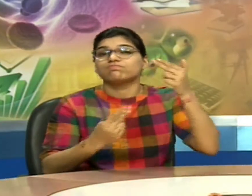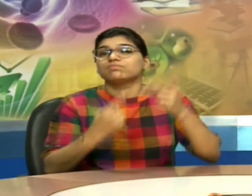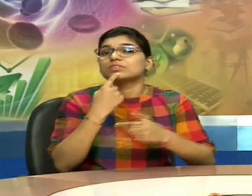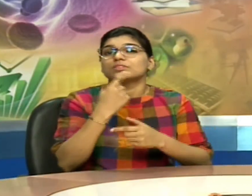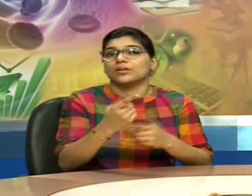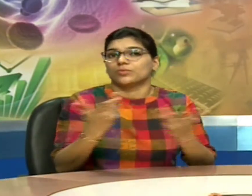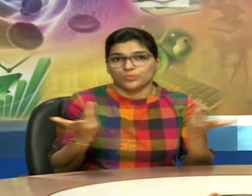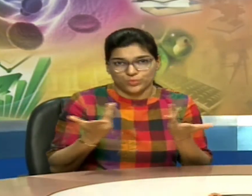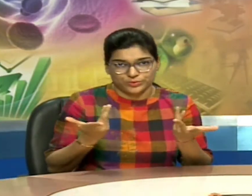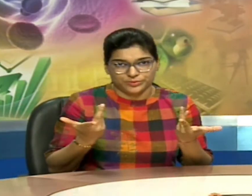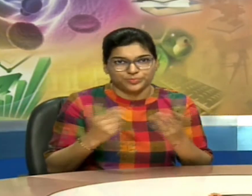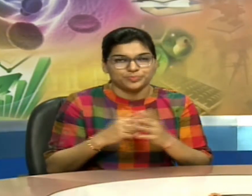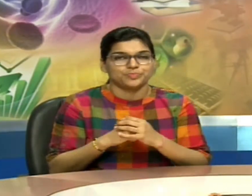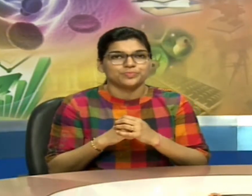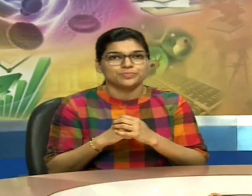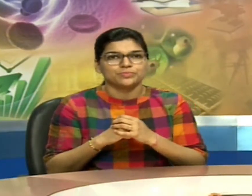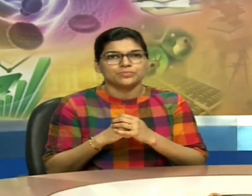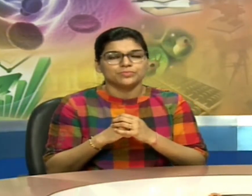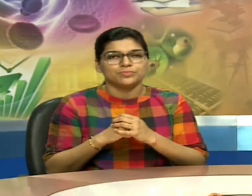This is the explanation of the first stanza.